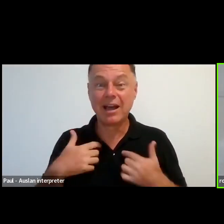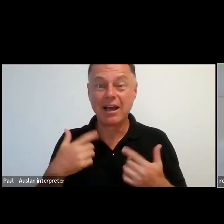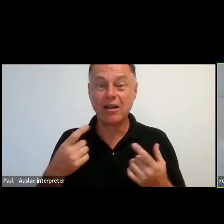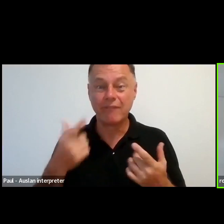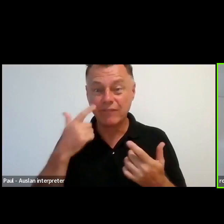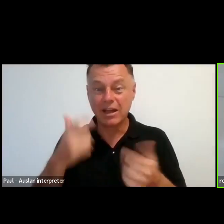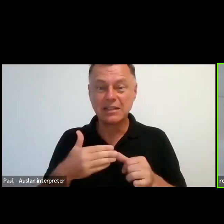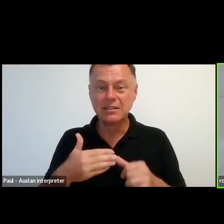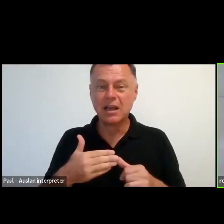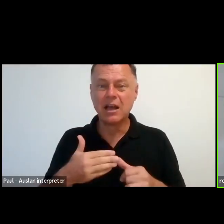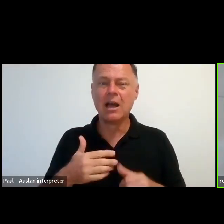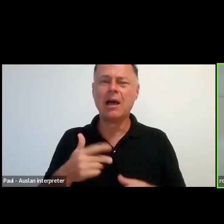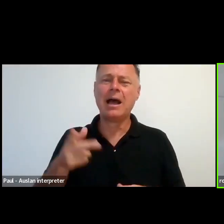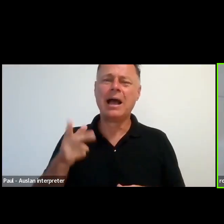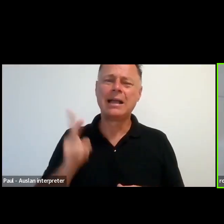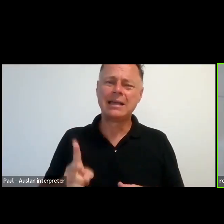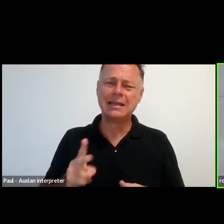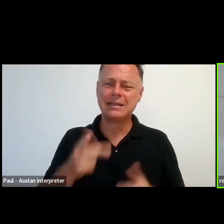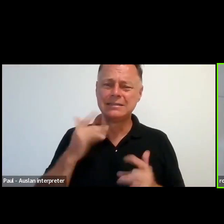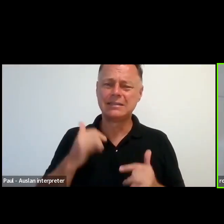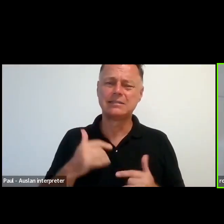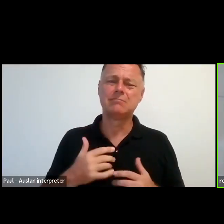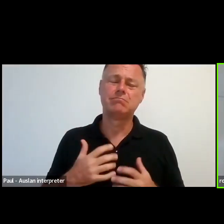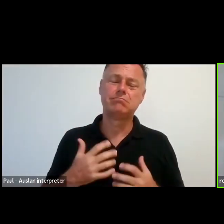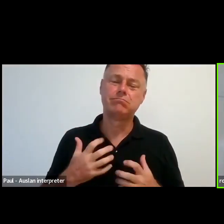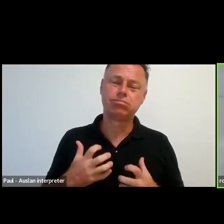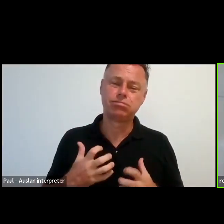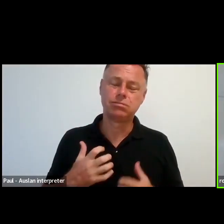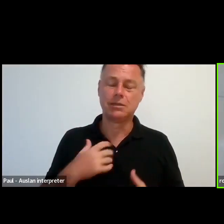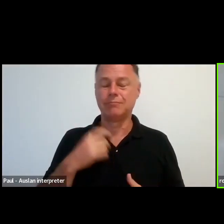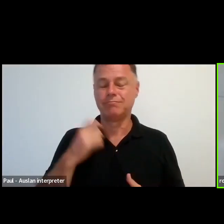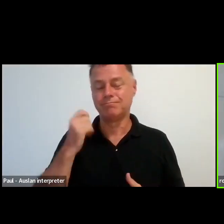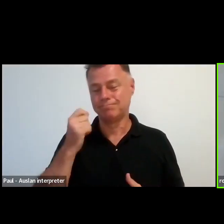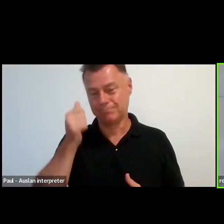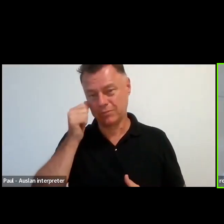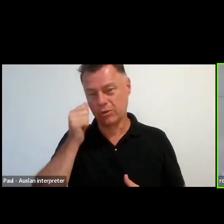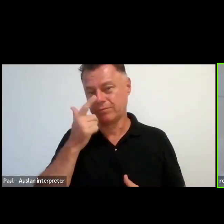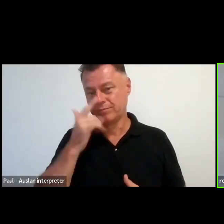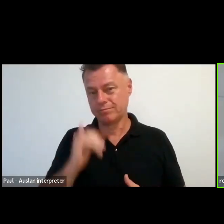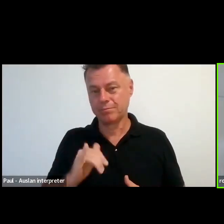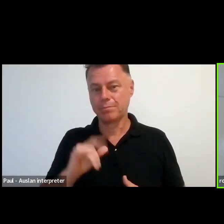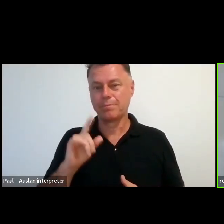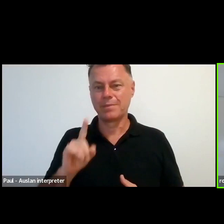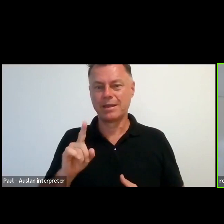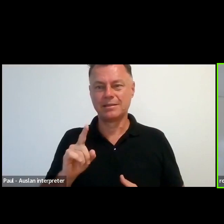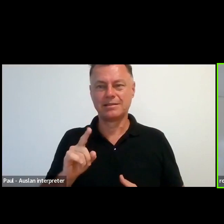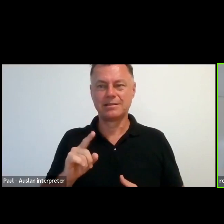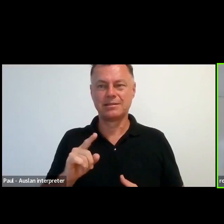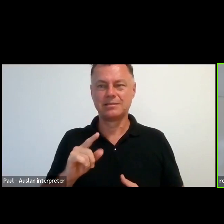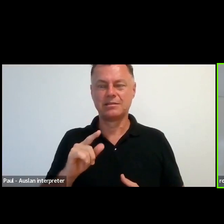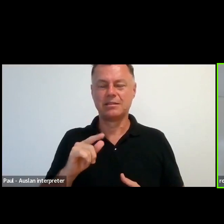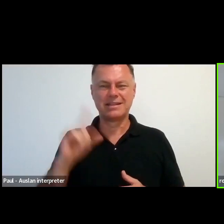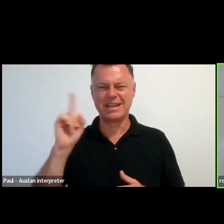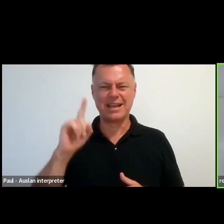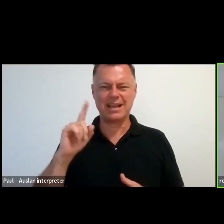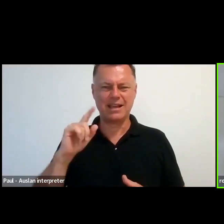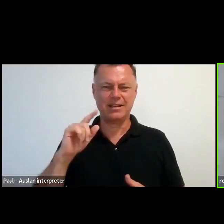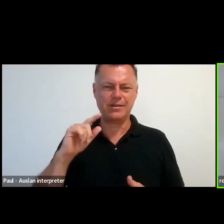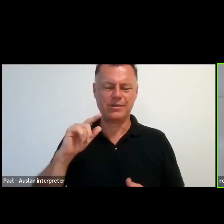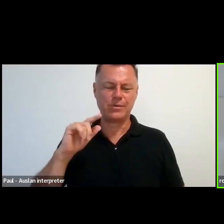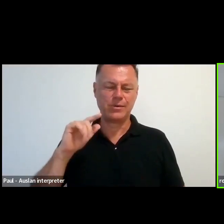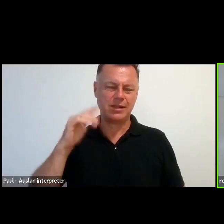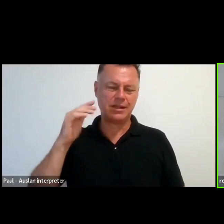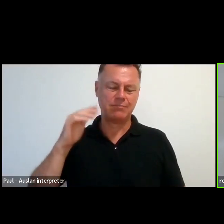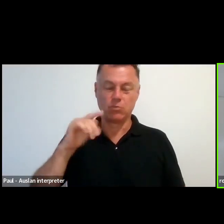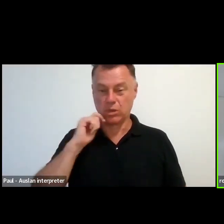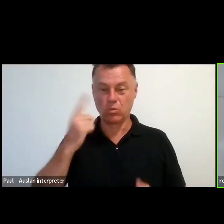very unfortunate state of affairs, but at the moment, it's unlikely that you're going to get that 1 week delay in the way that we're working, but